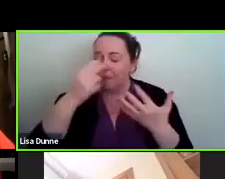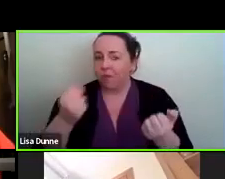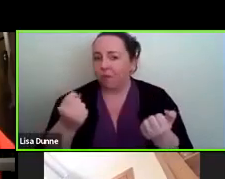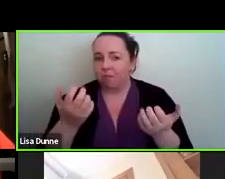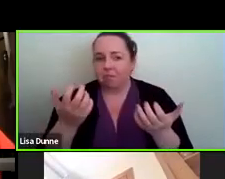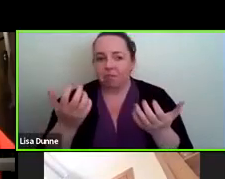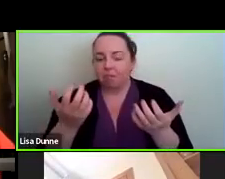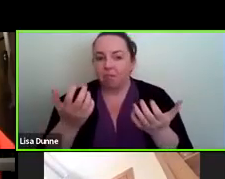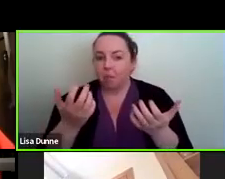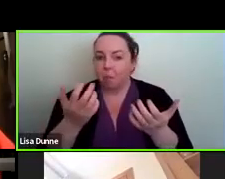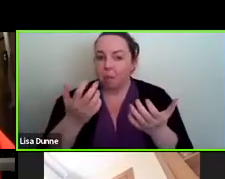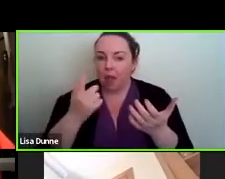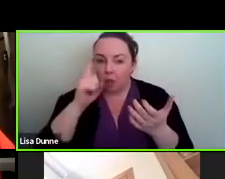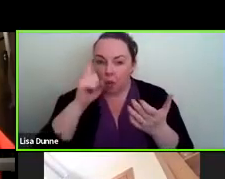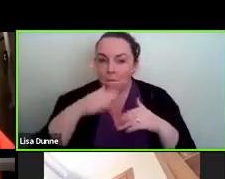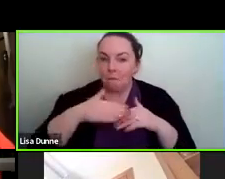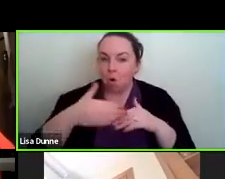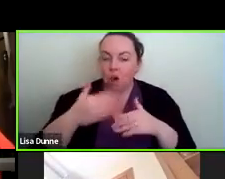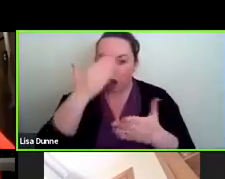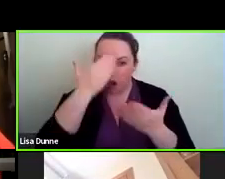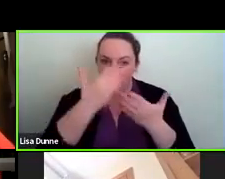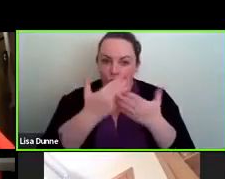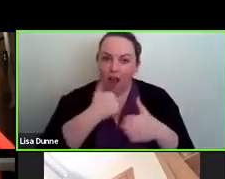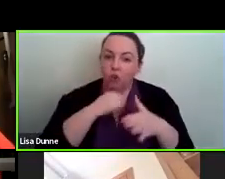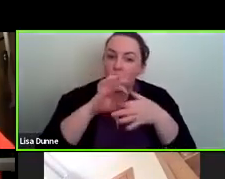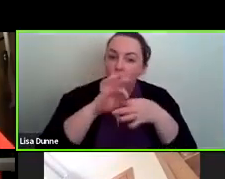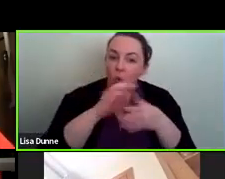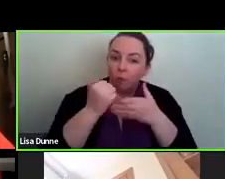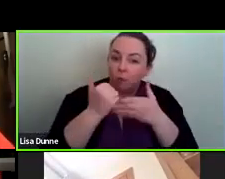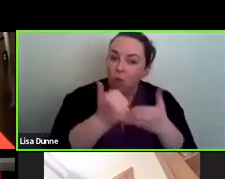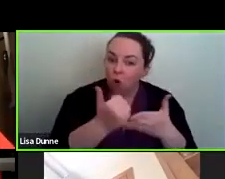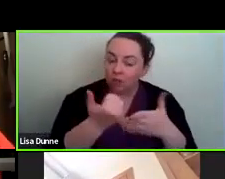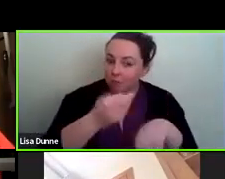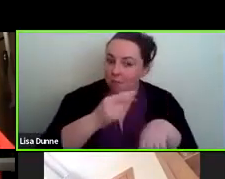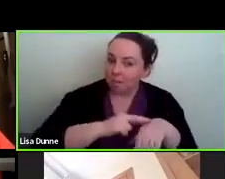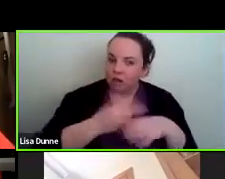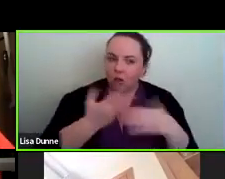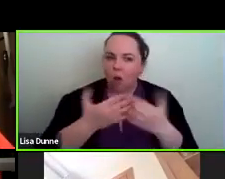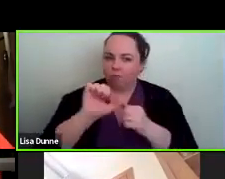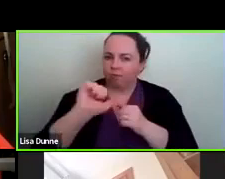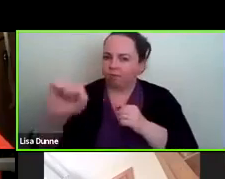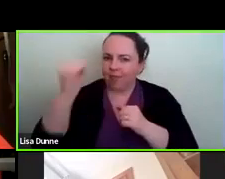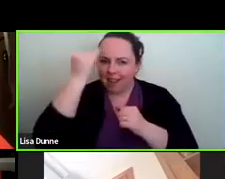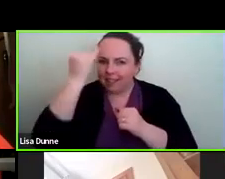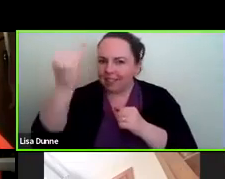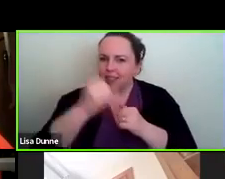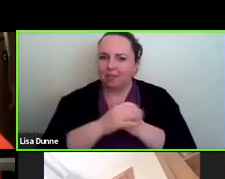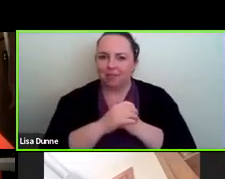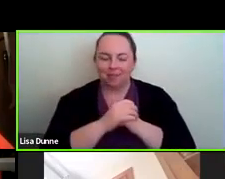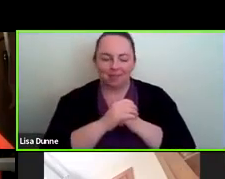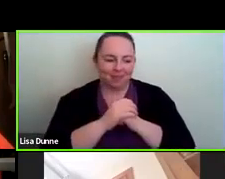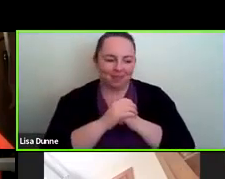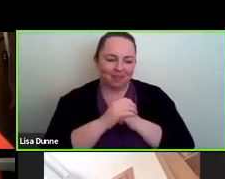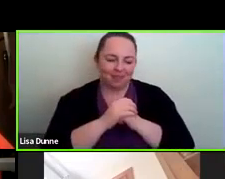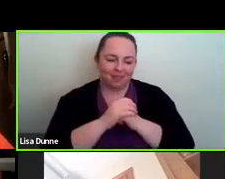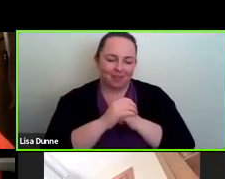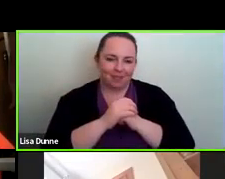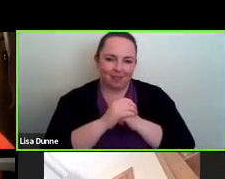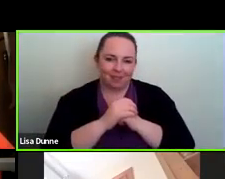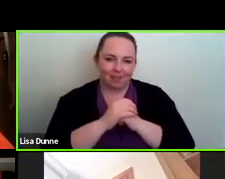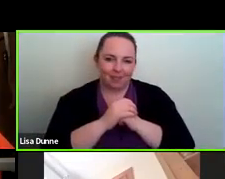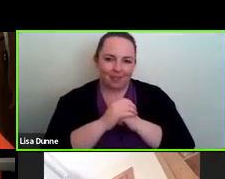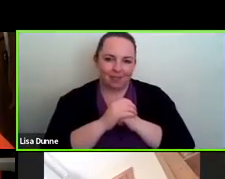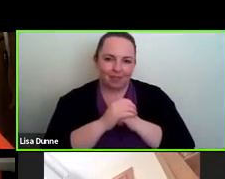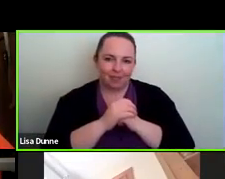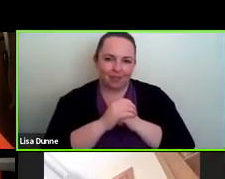would more home learning, supported home learning help? What are your ideas in relation to Yvonne. that.